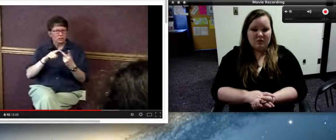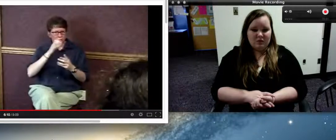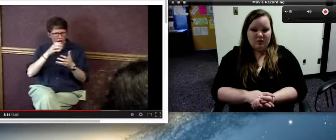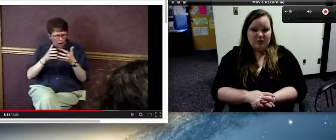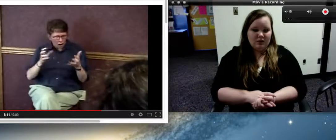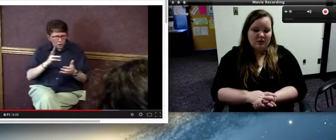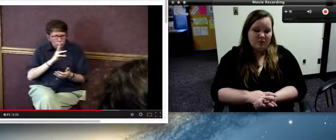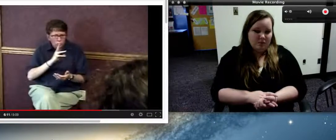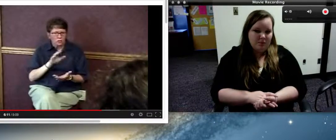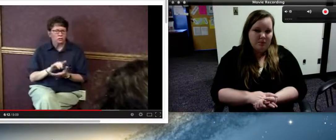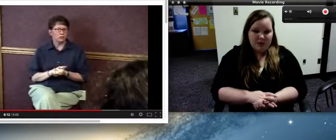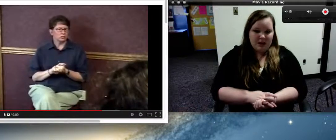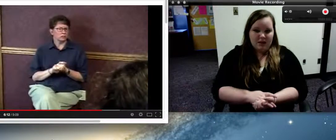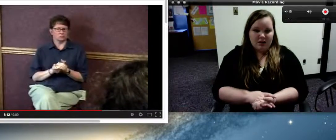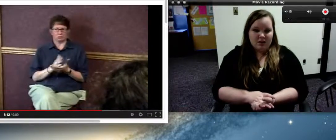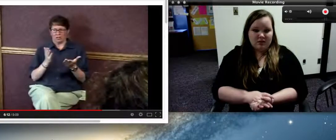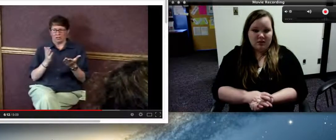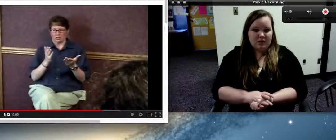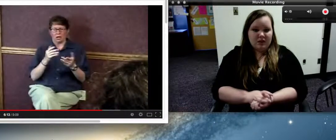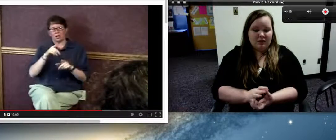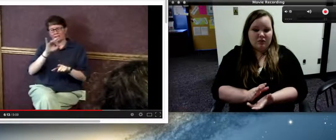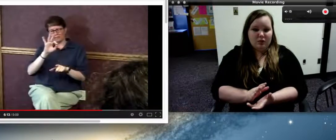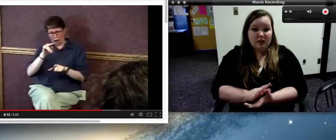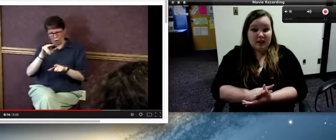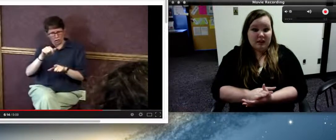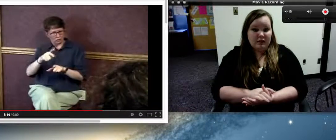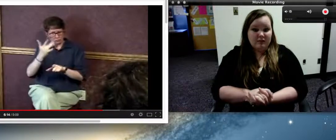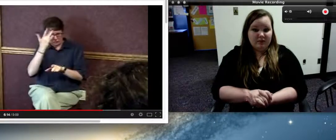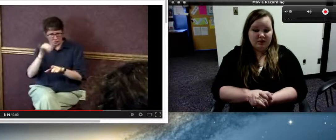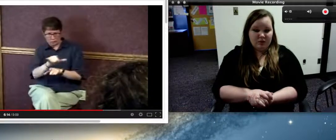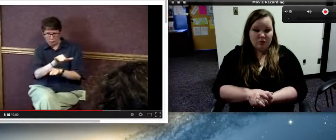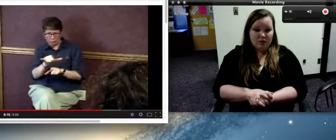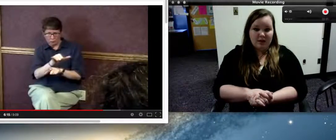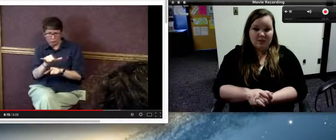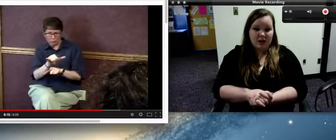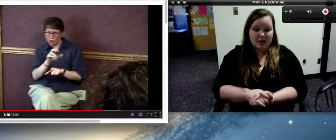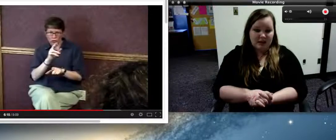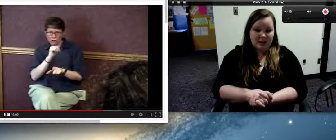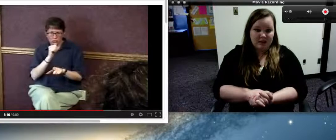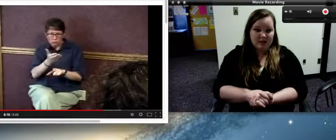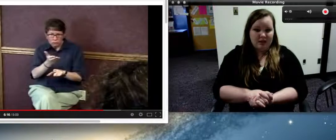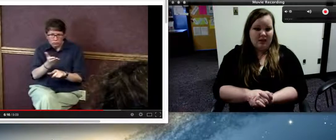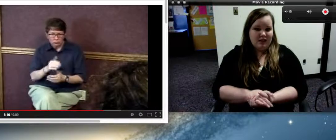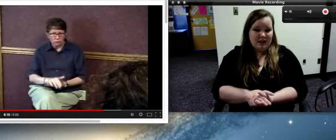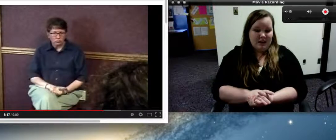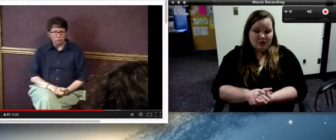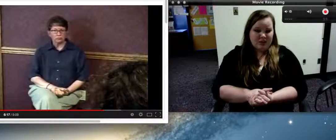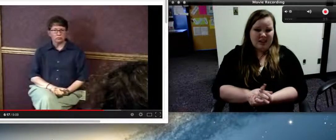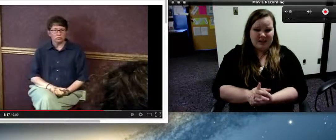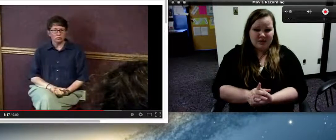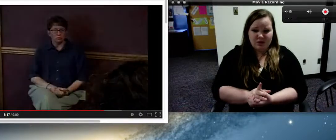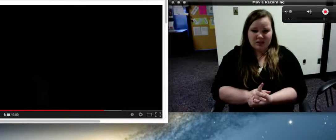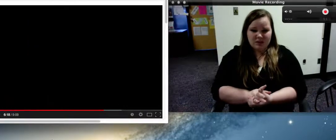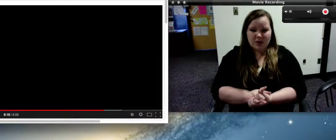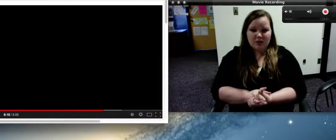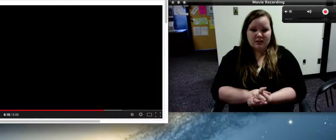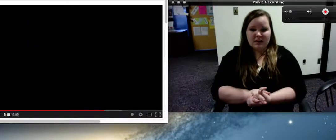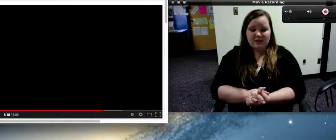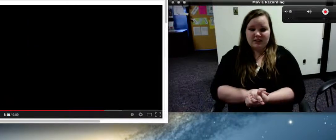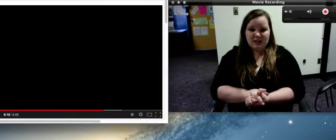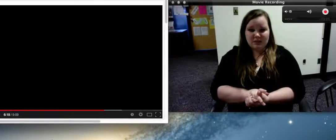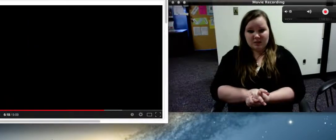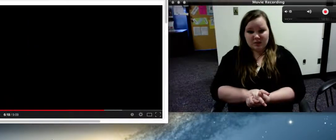So getting back on subject with Lincoln, with him not eating and not drinking, has Fiona